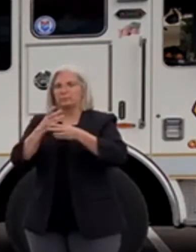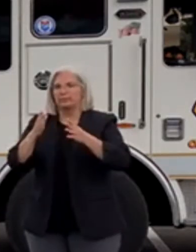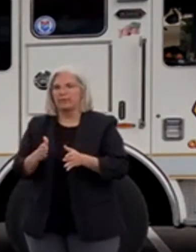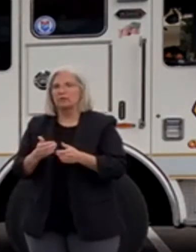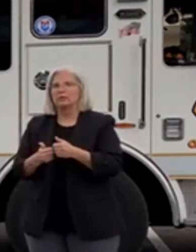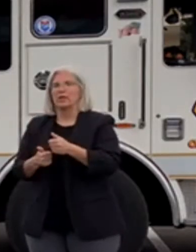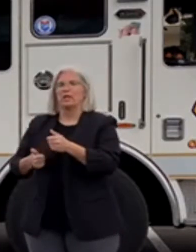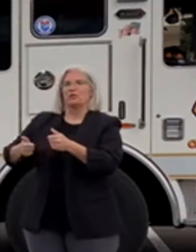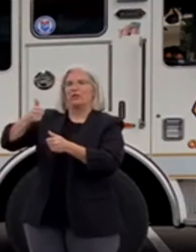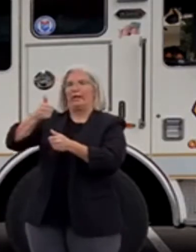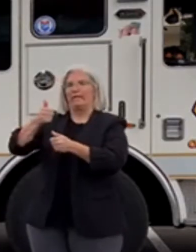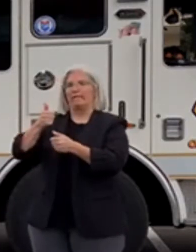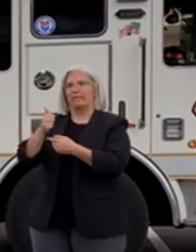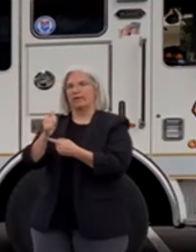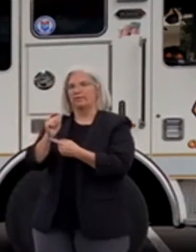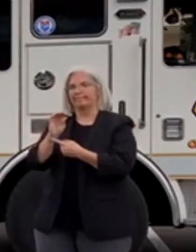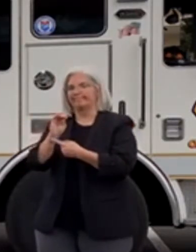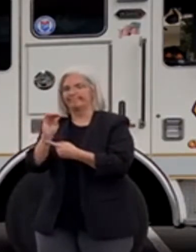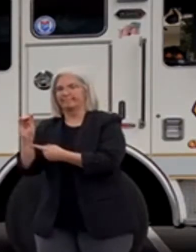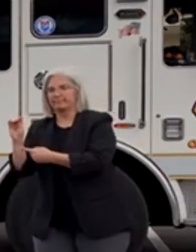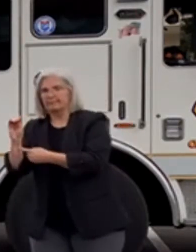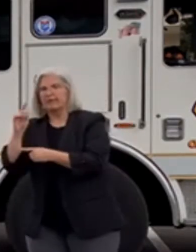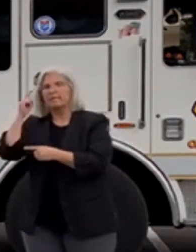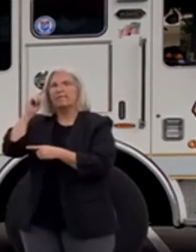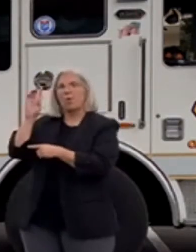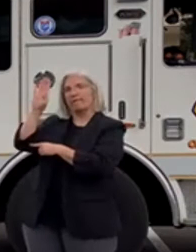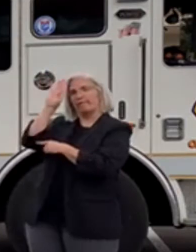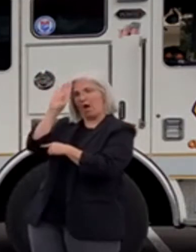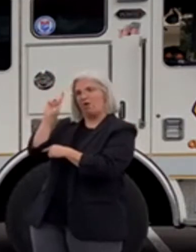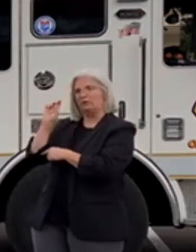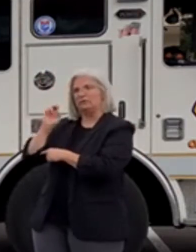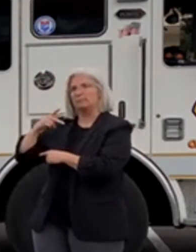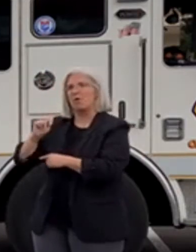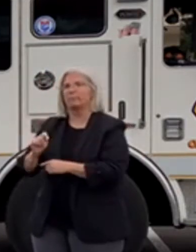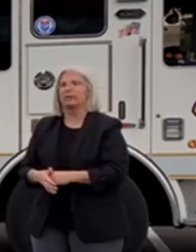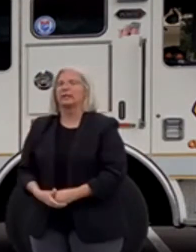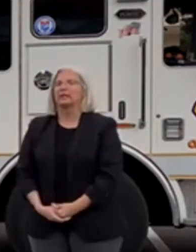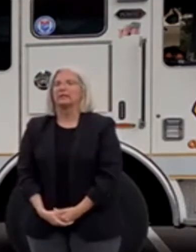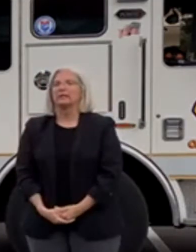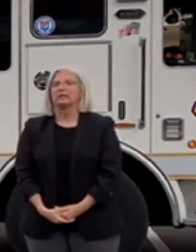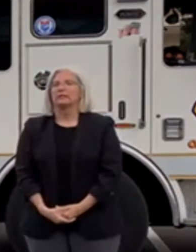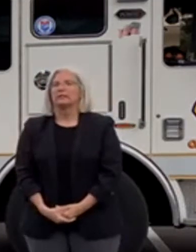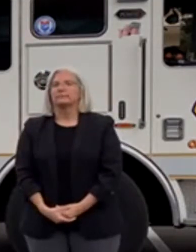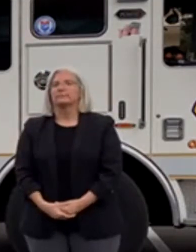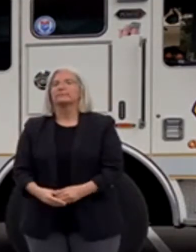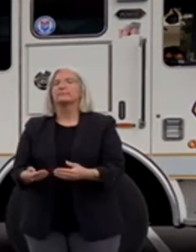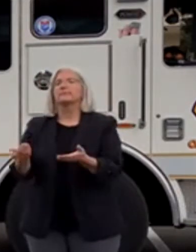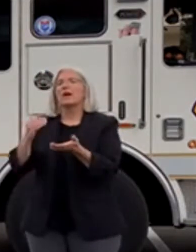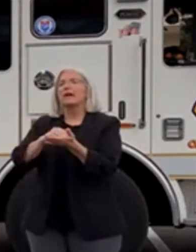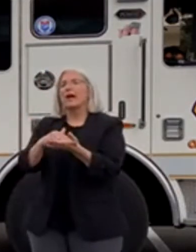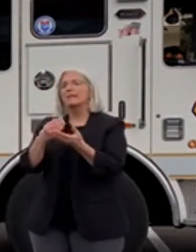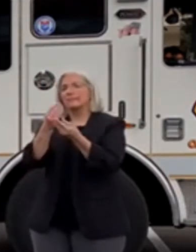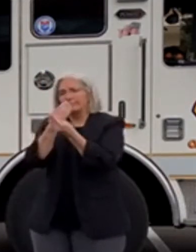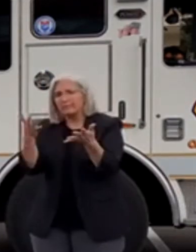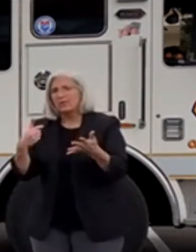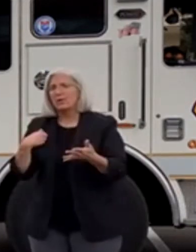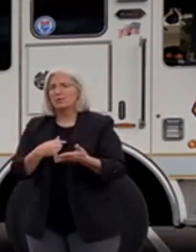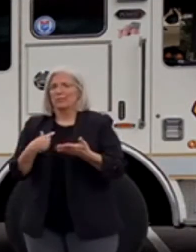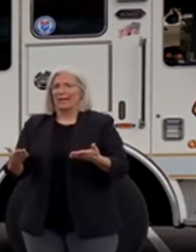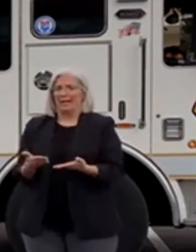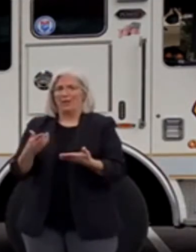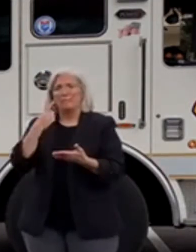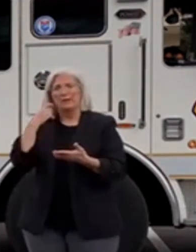Department. We're here once again because we have some very important messages to share with the